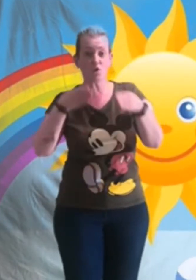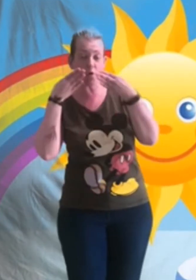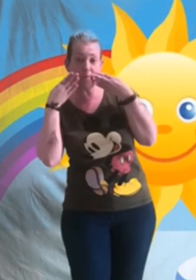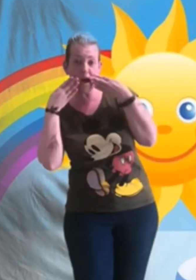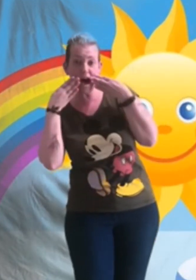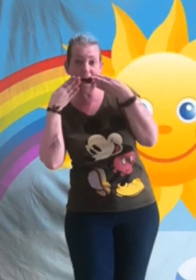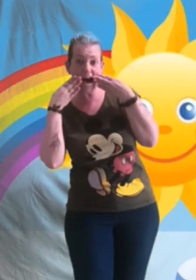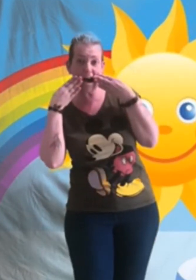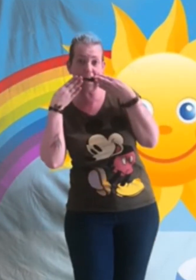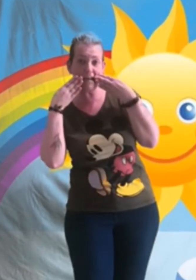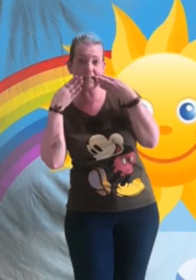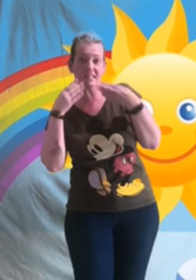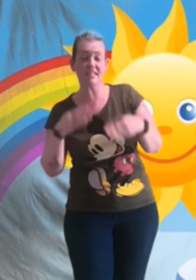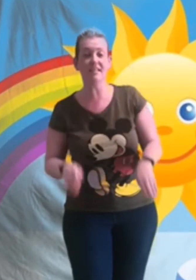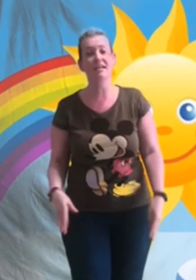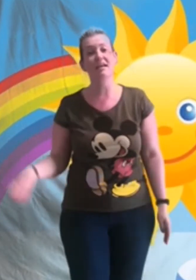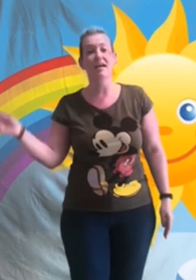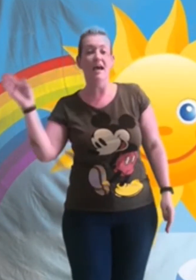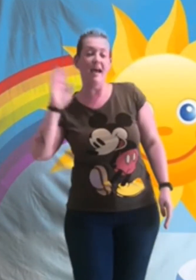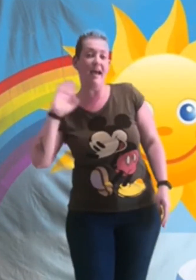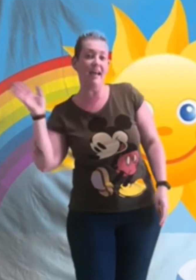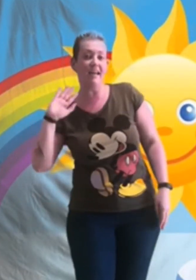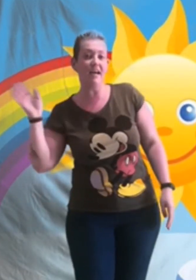surprised, surprised.